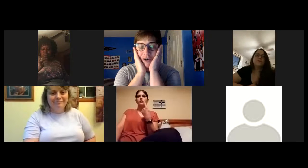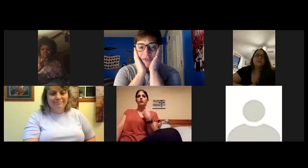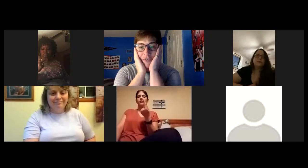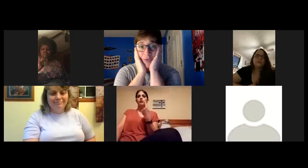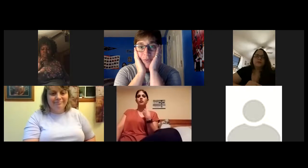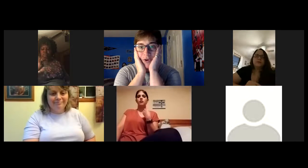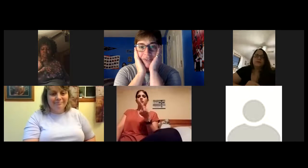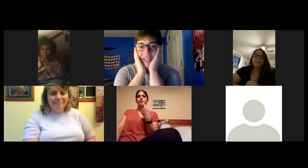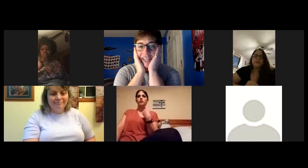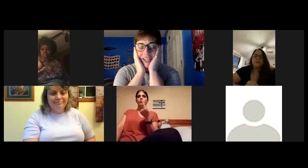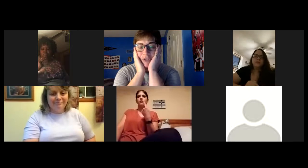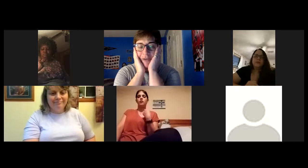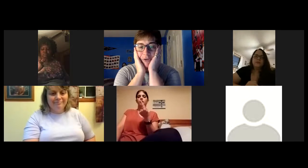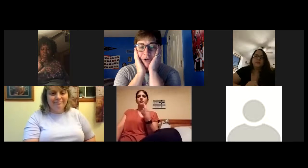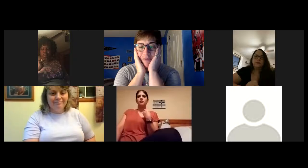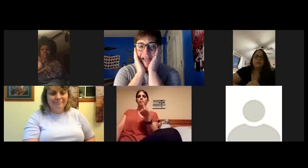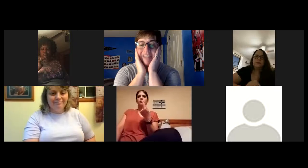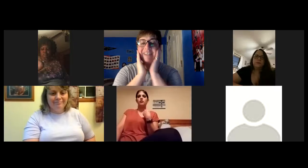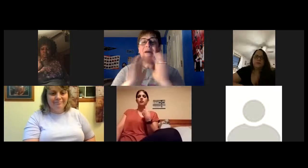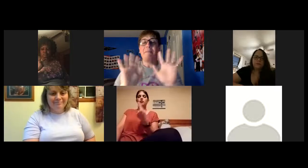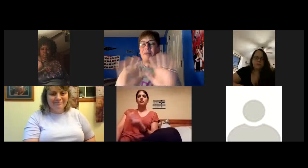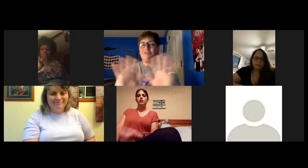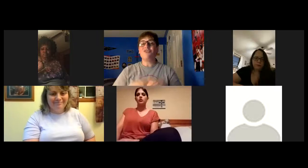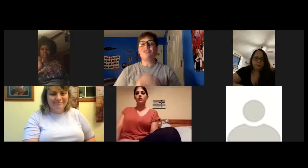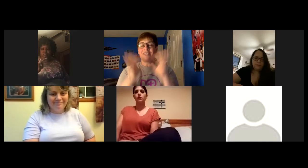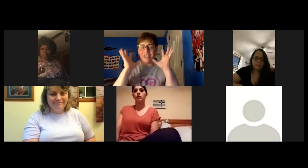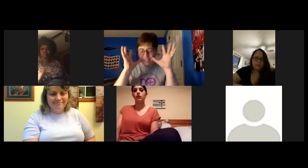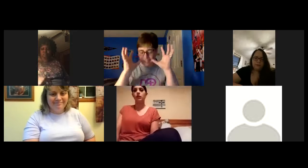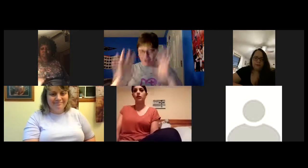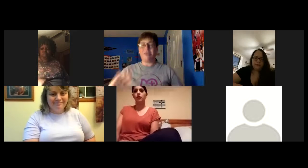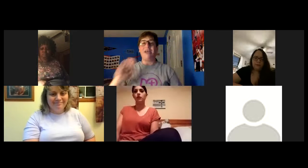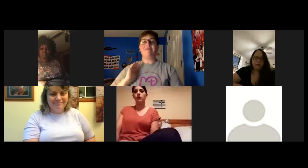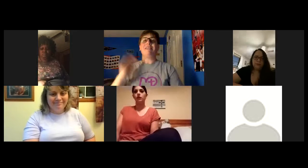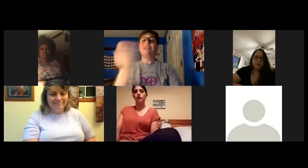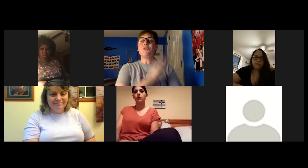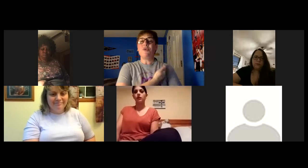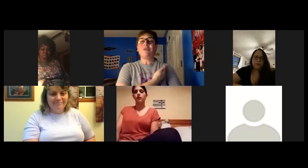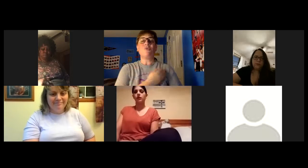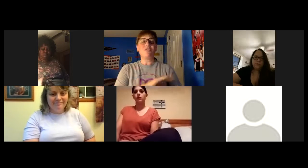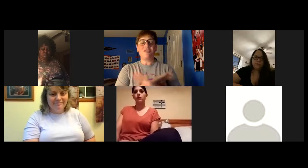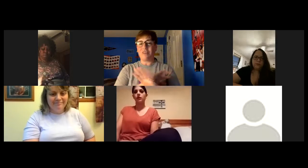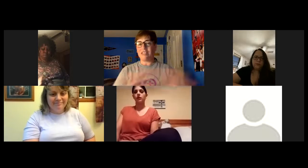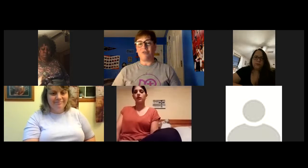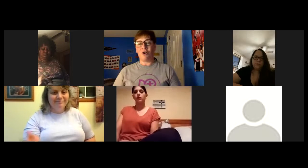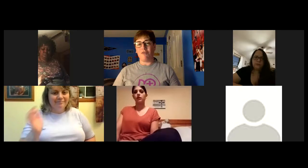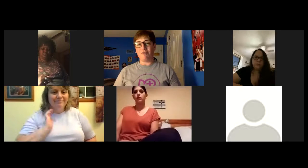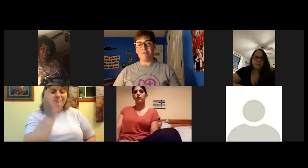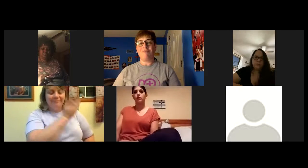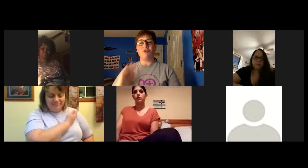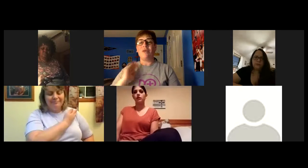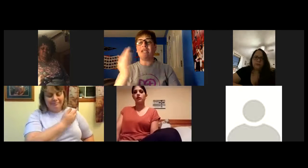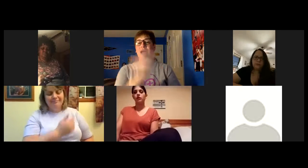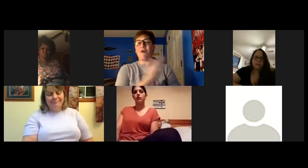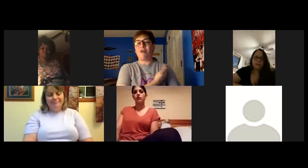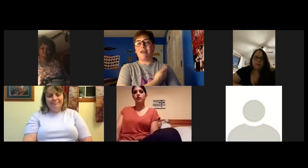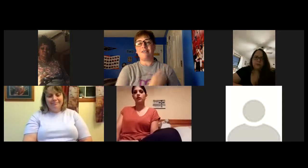do for one word, and it can just boggle your mind. But if you just stick to, okay, this one will suffice for all of them,